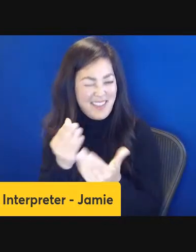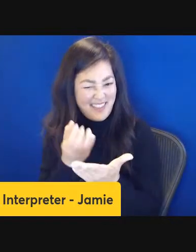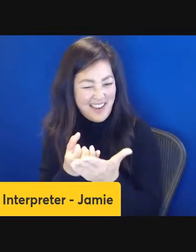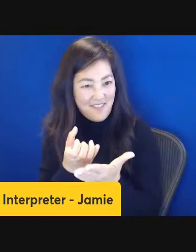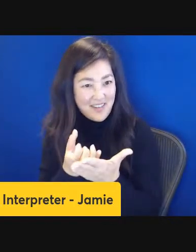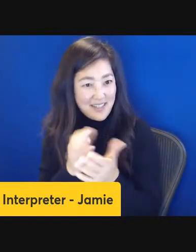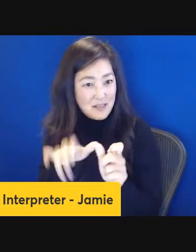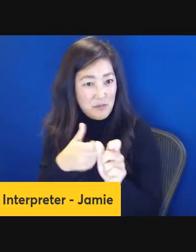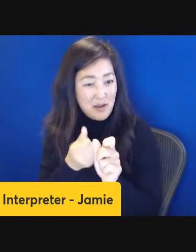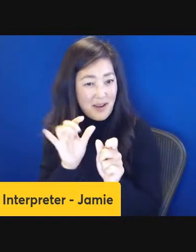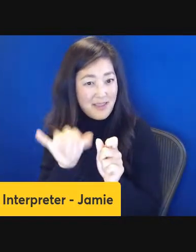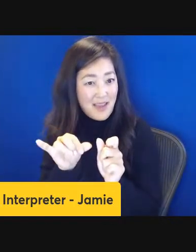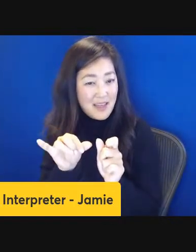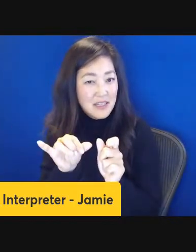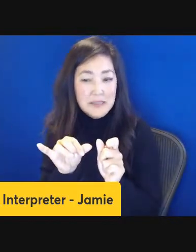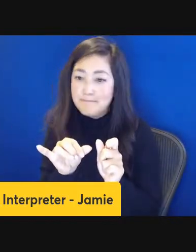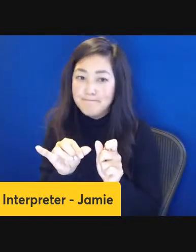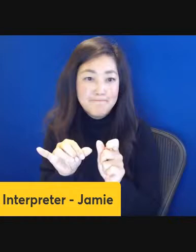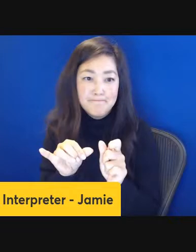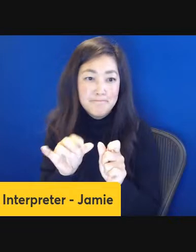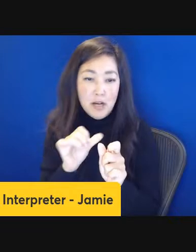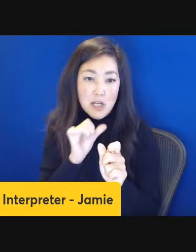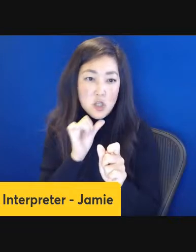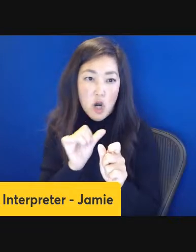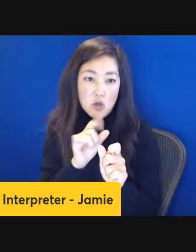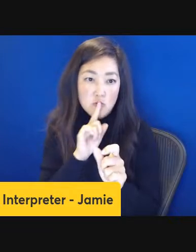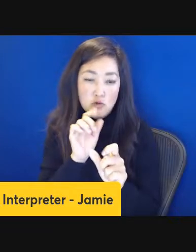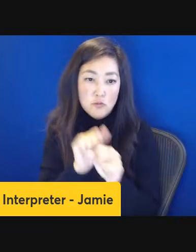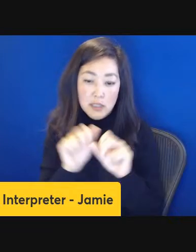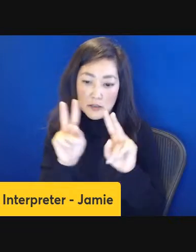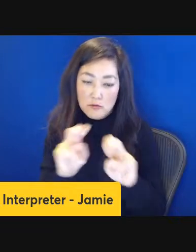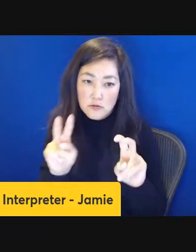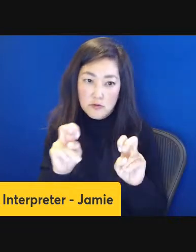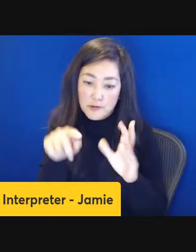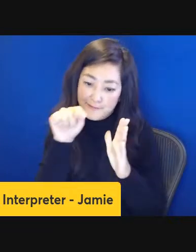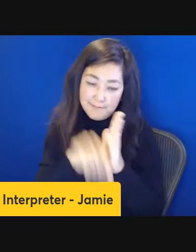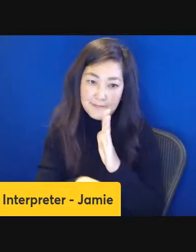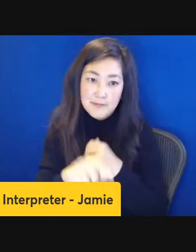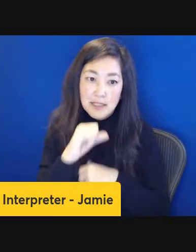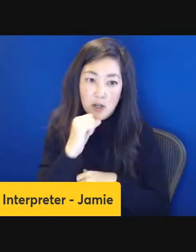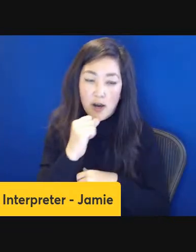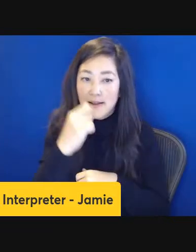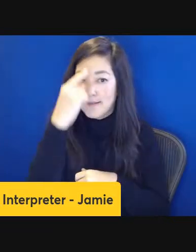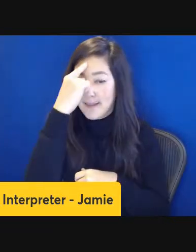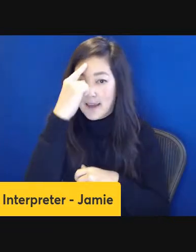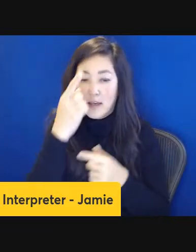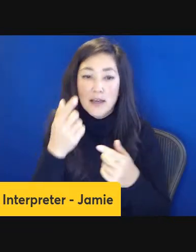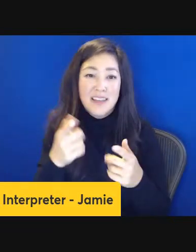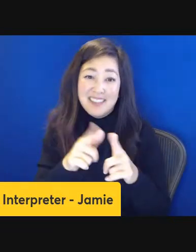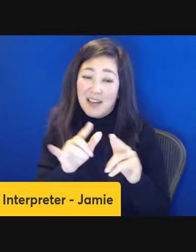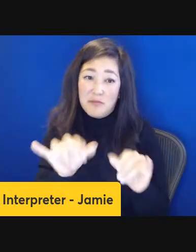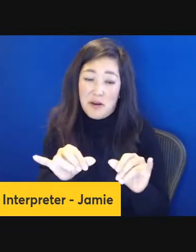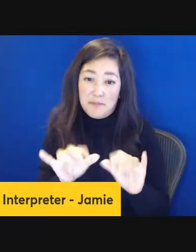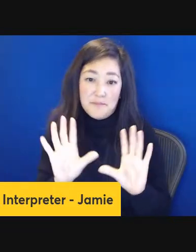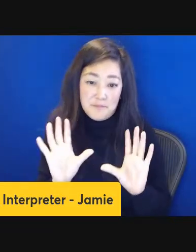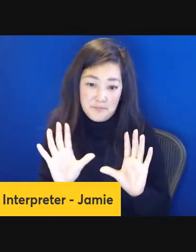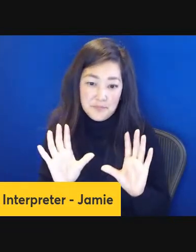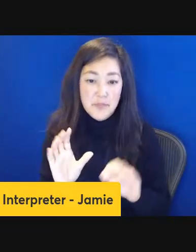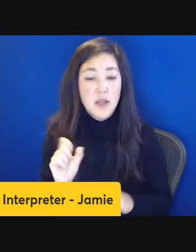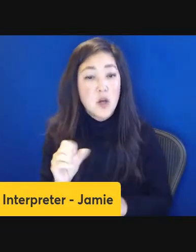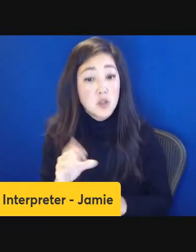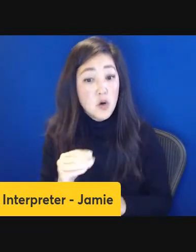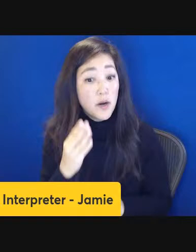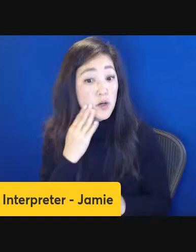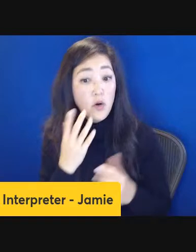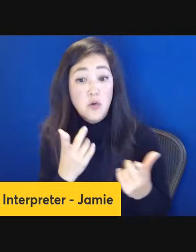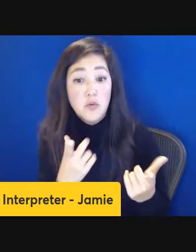has really not necessarily been delved into, thought about it, and considered in the same way. So I know what to